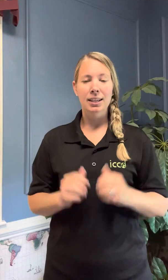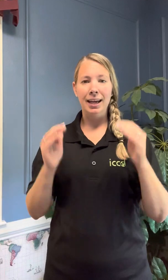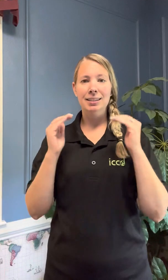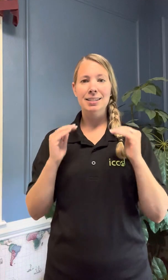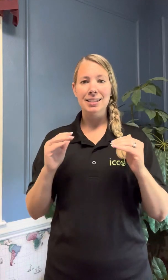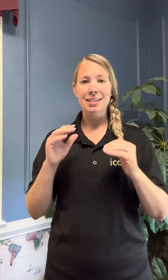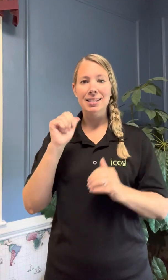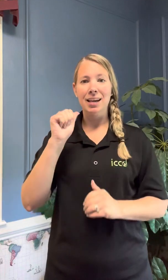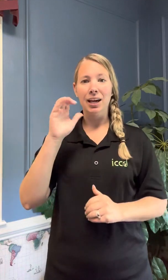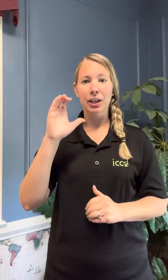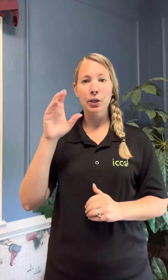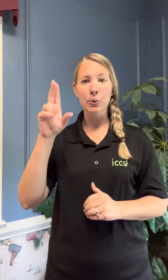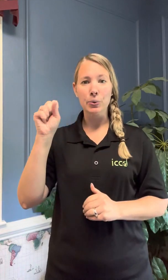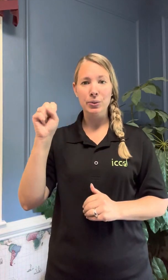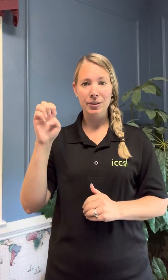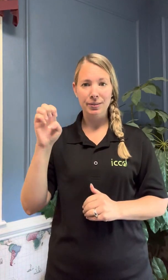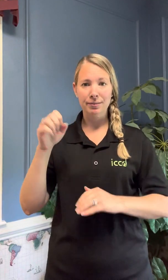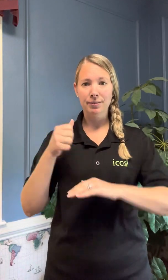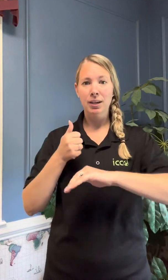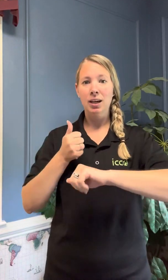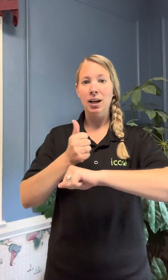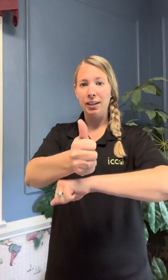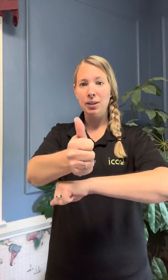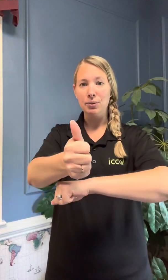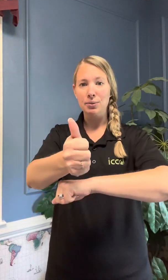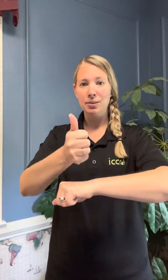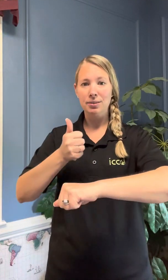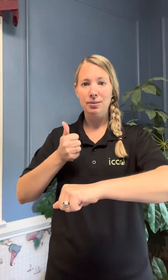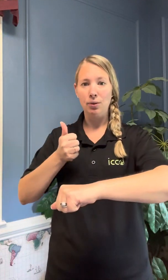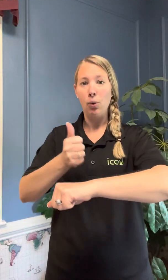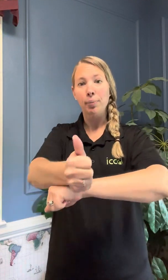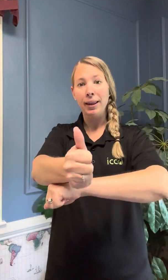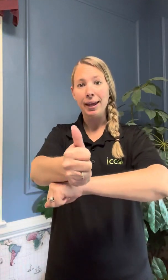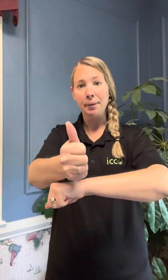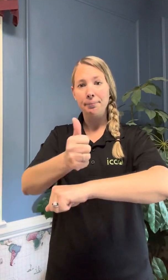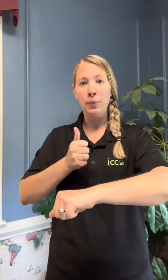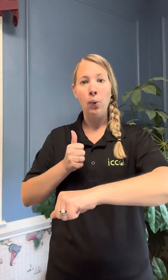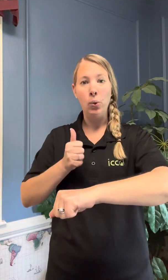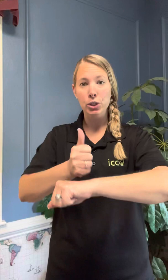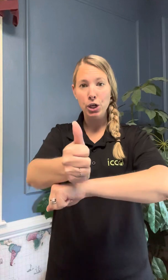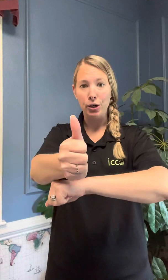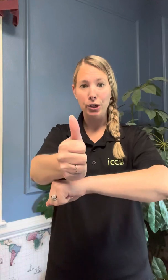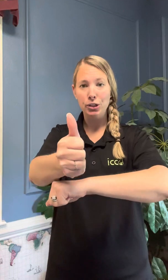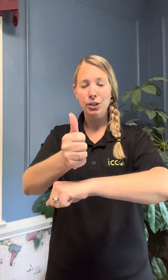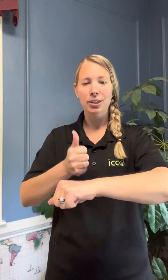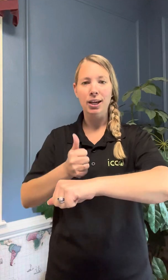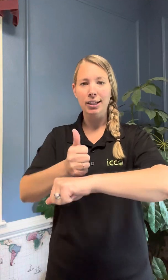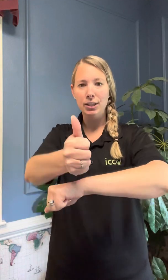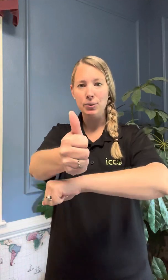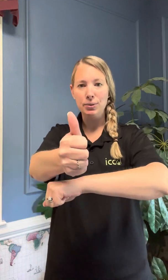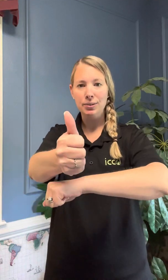Next is accuse. Accuse, or blame, or charge. Accuse.